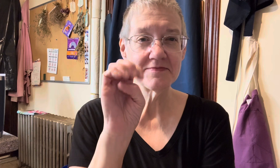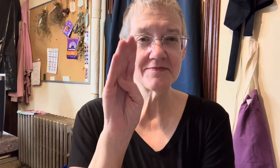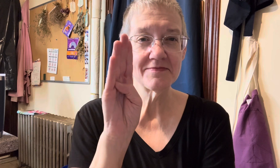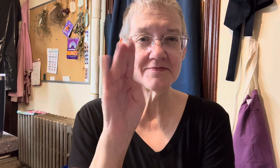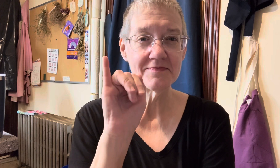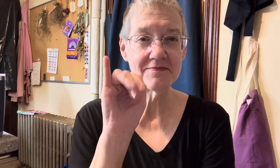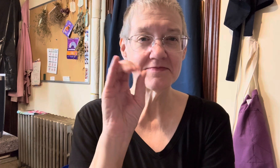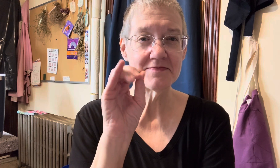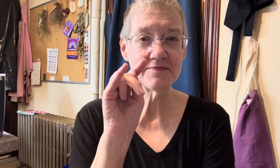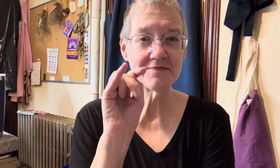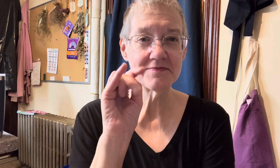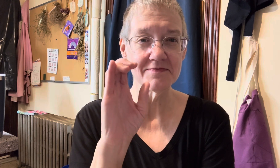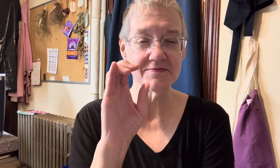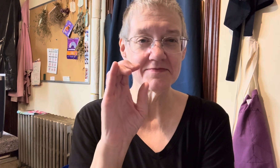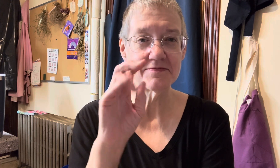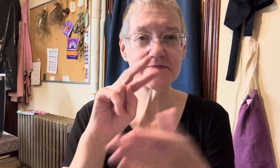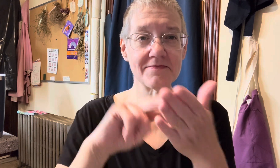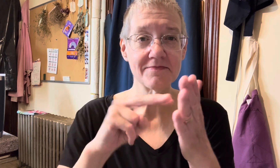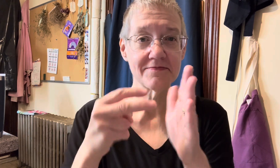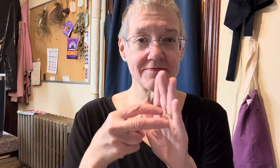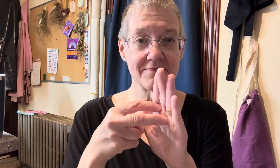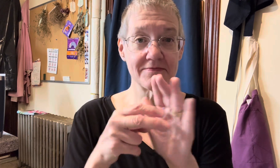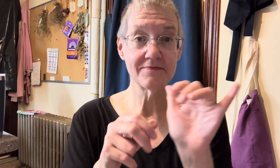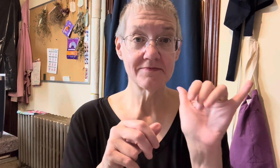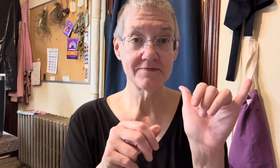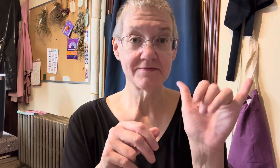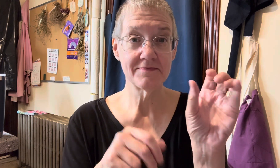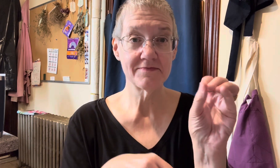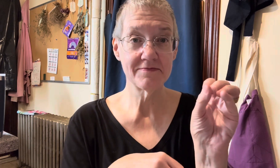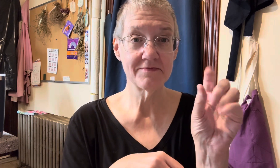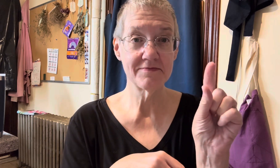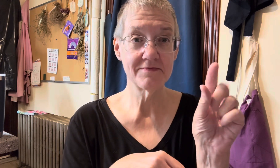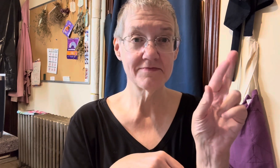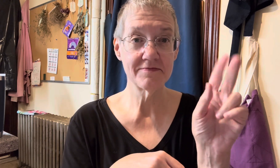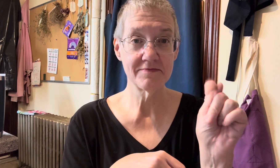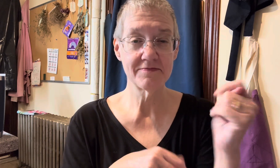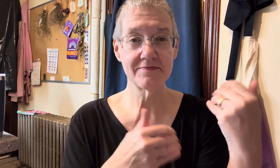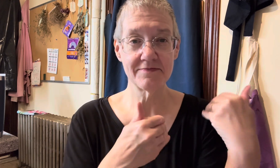chia seeds act as a prebiotic for the probiotics